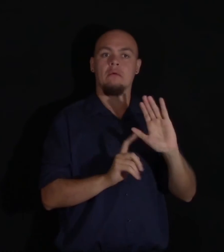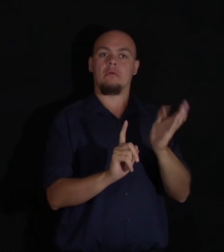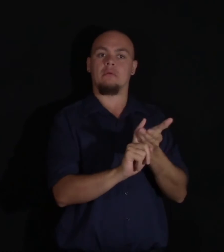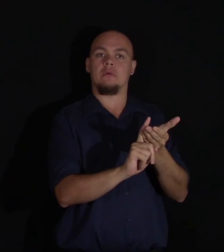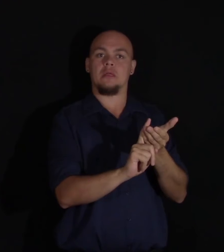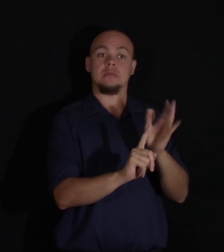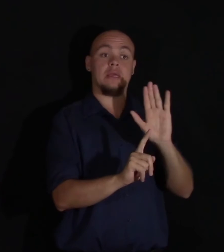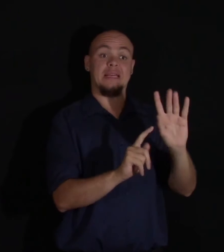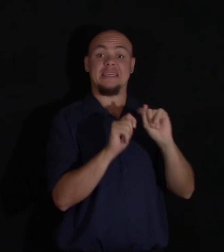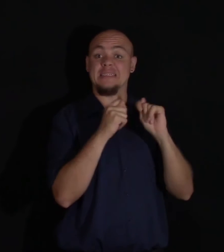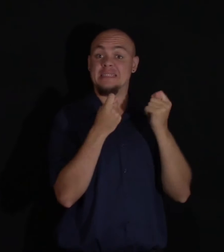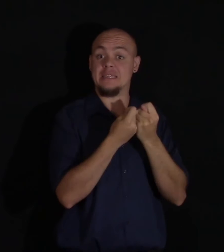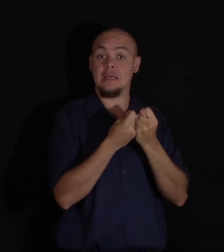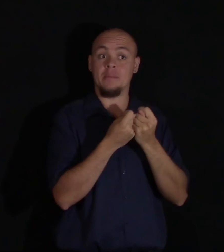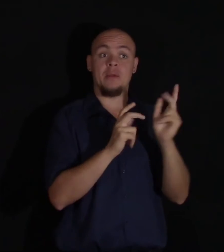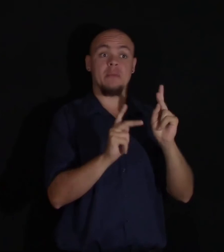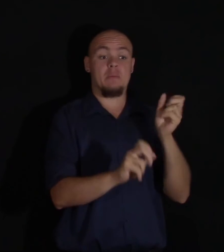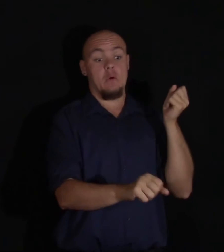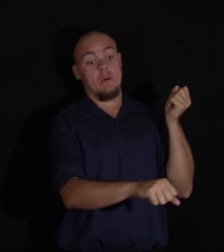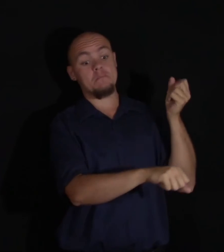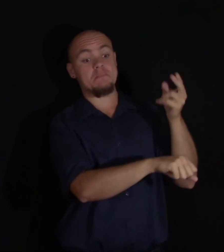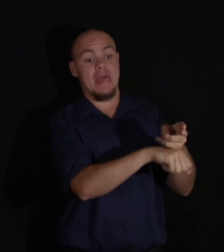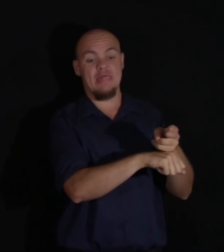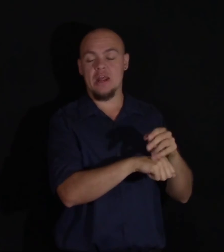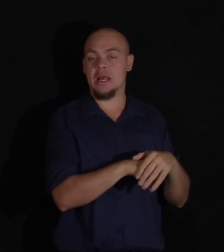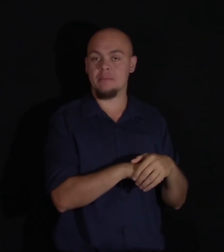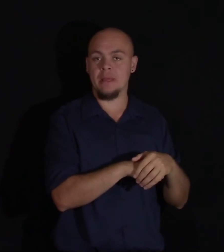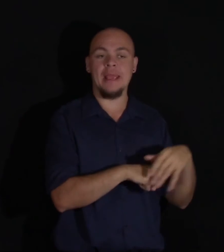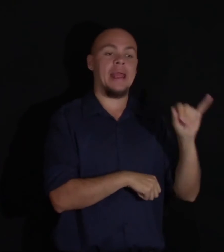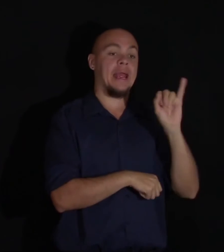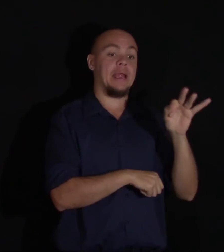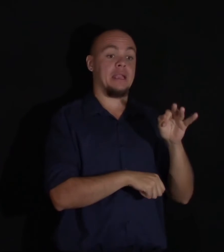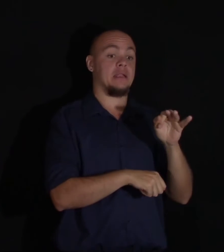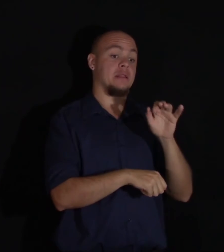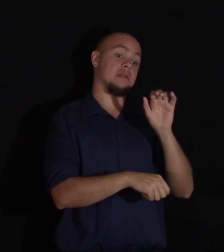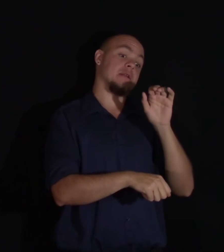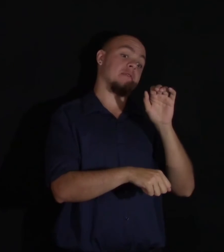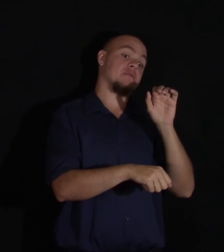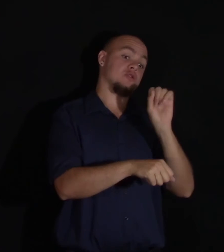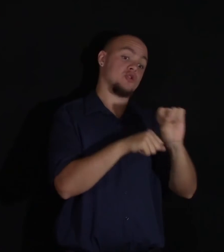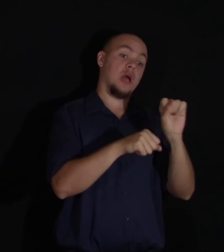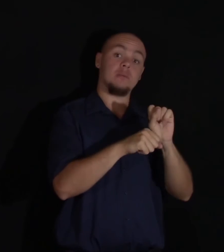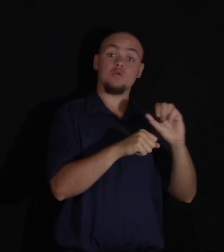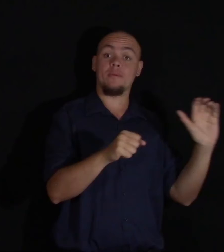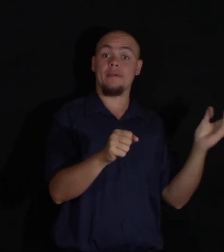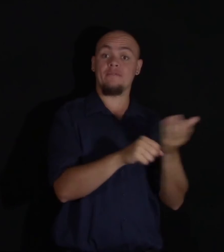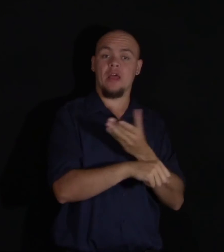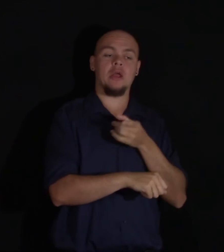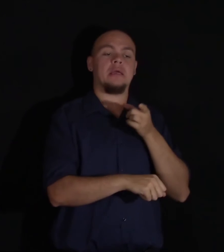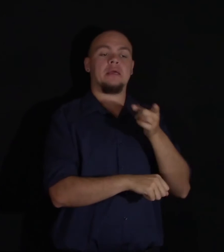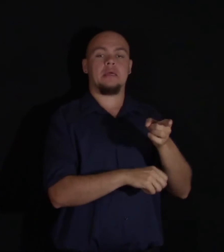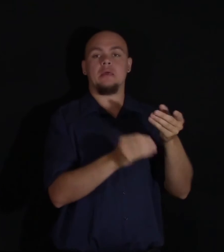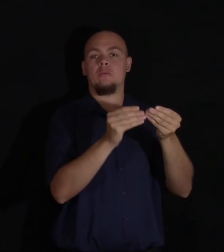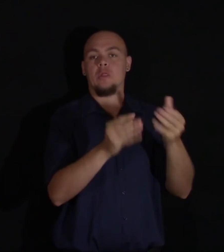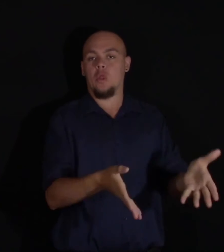on his team who were better than him, and if those jobs were going to go away, he would be the one to lose the